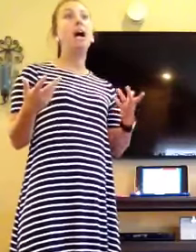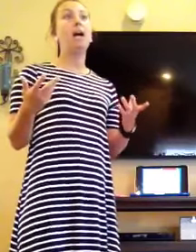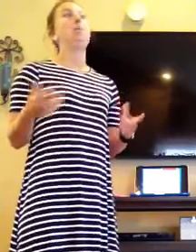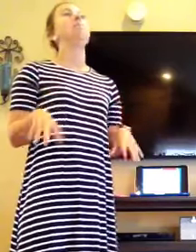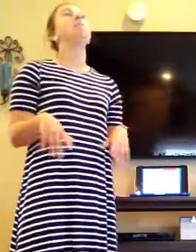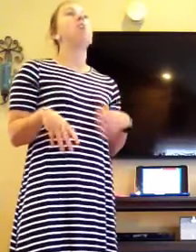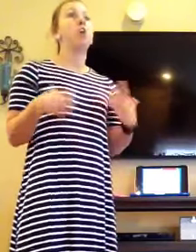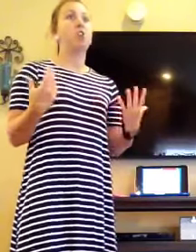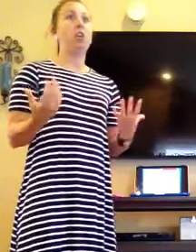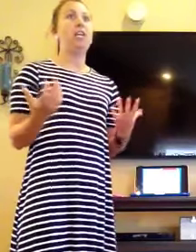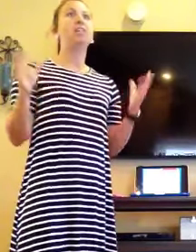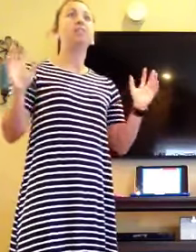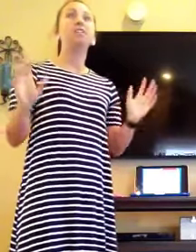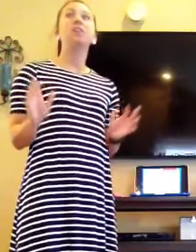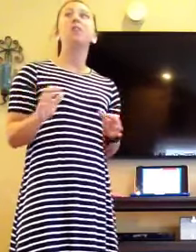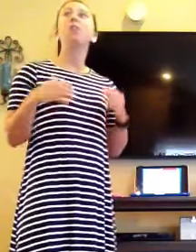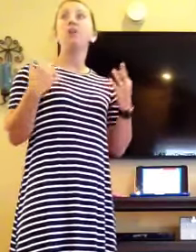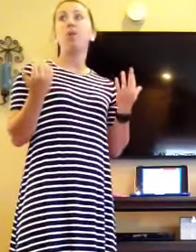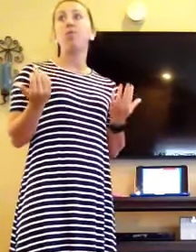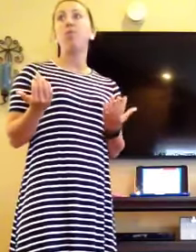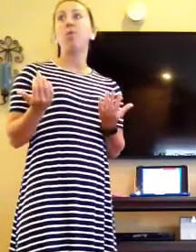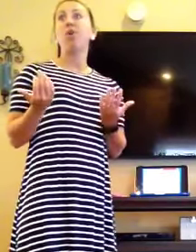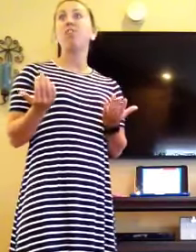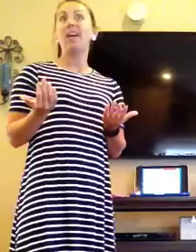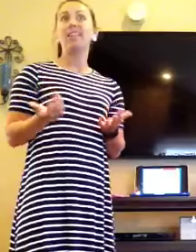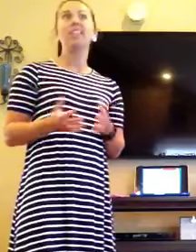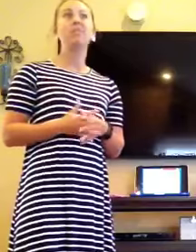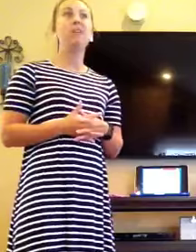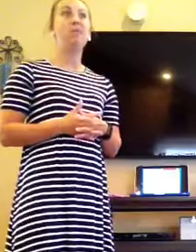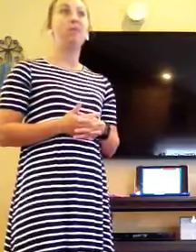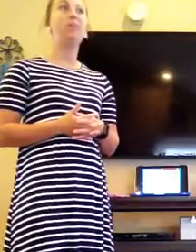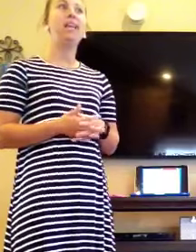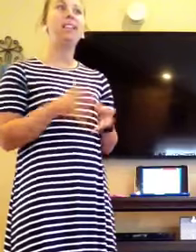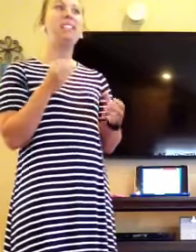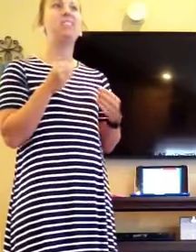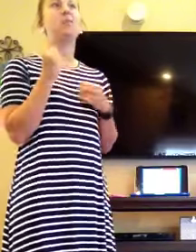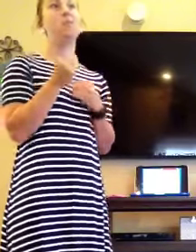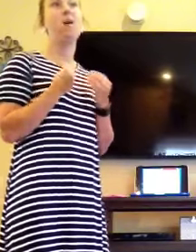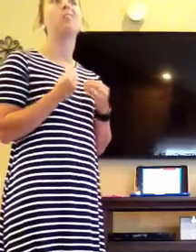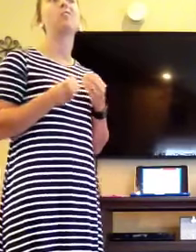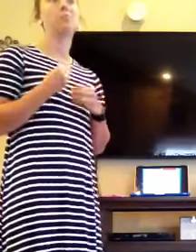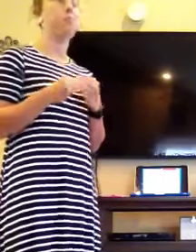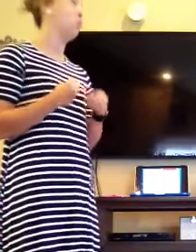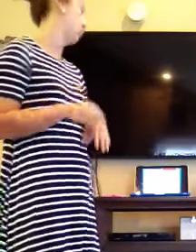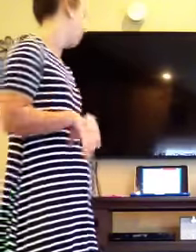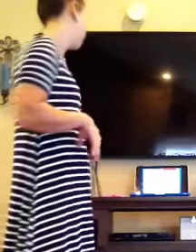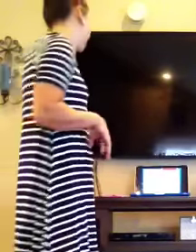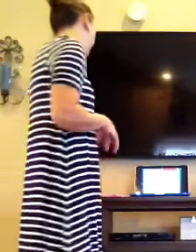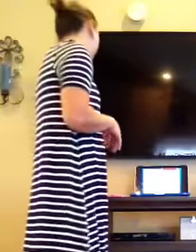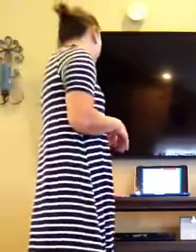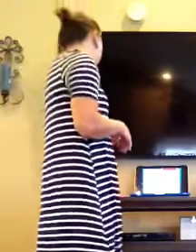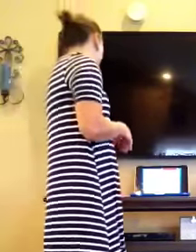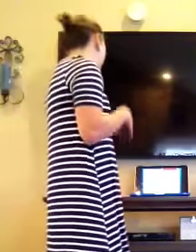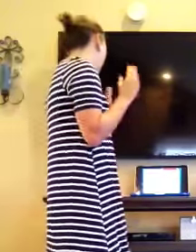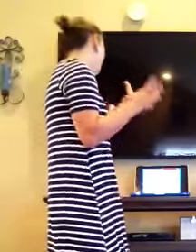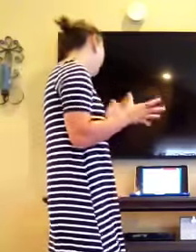time on our hands, then we are more likely to be able to plan lessons that require a little bit more work. So our